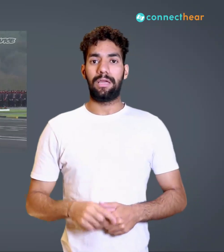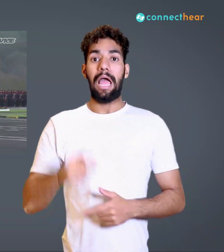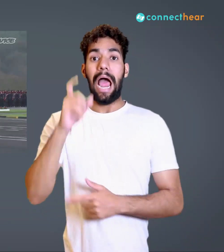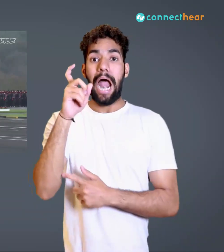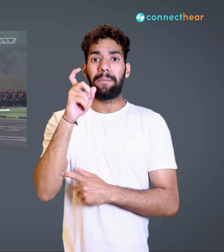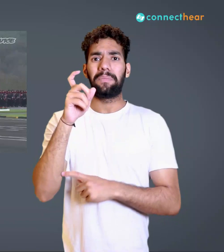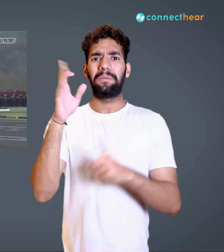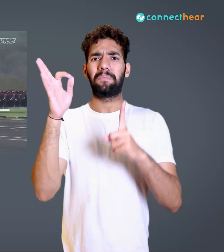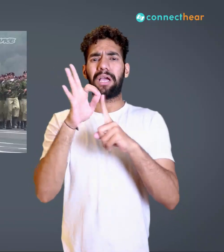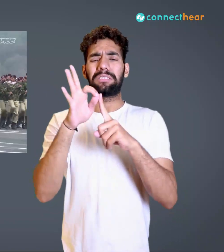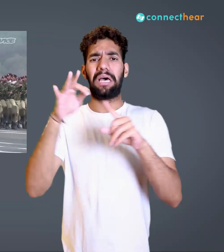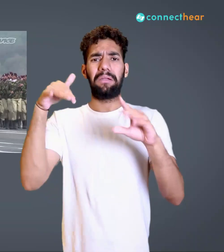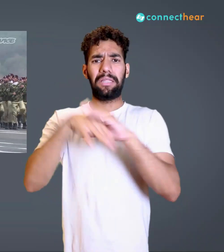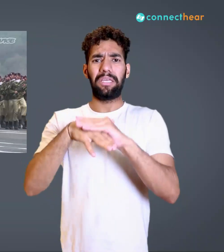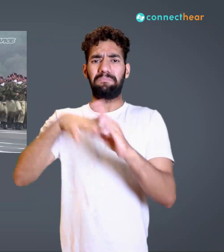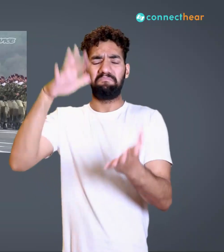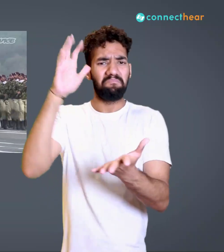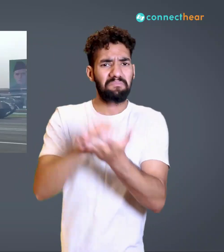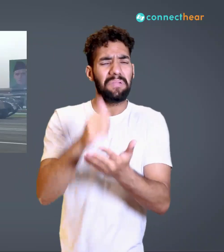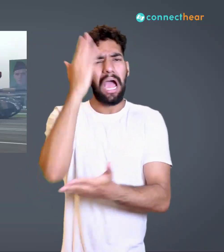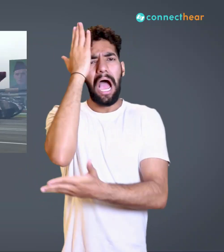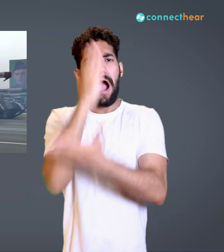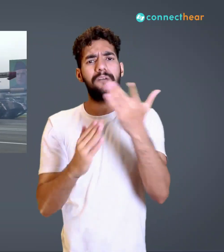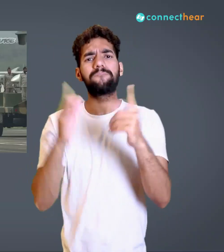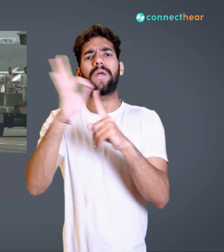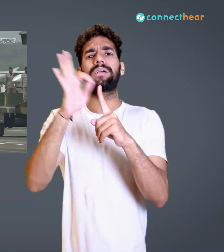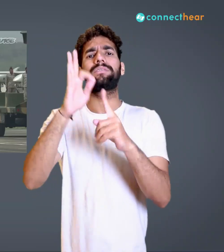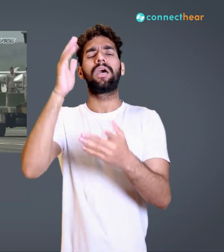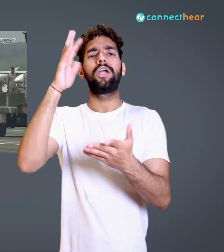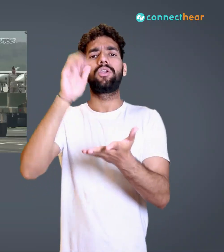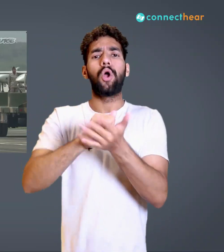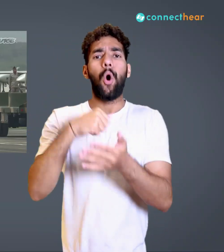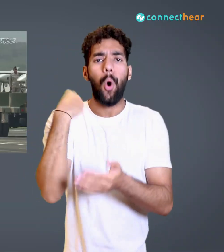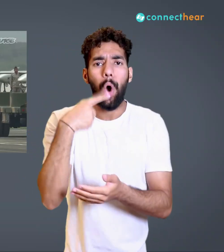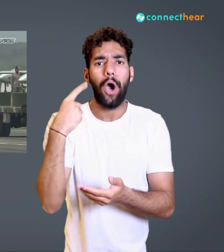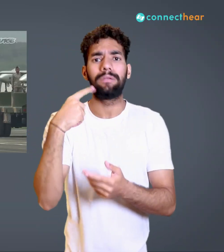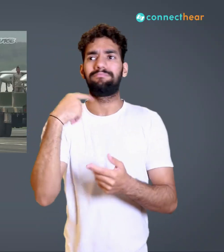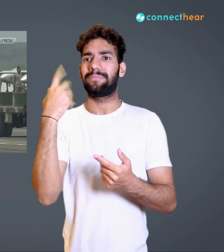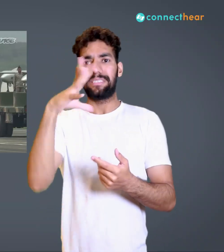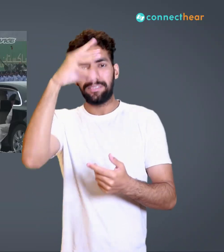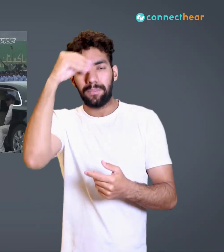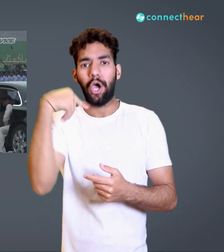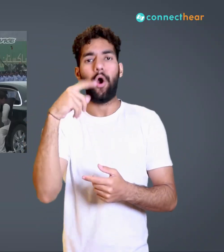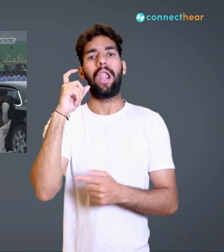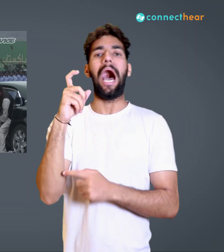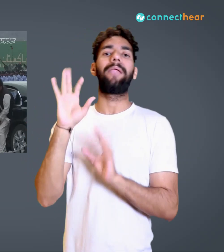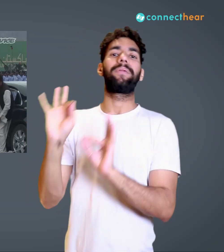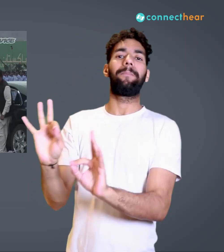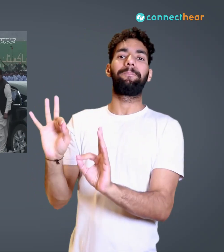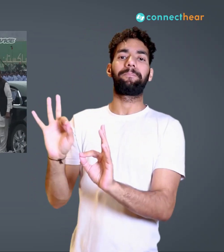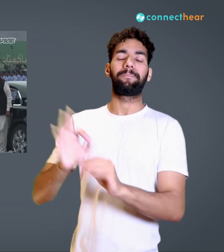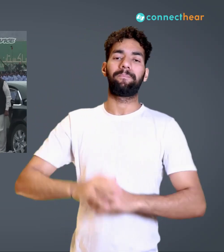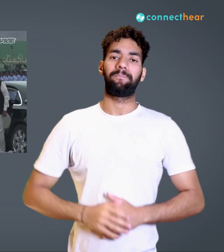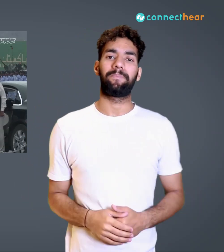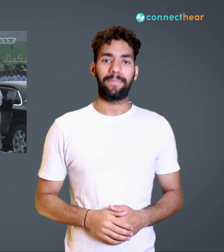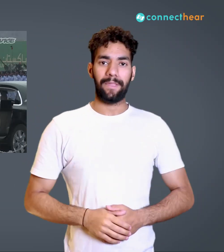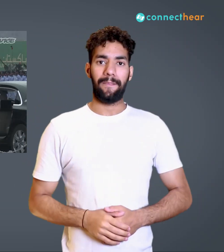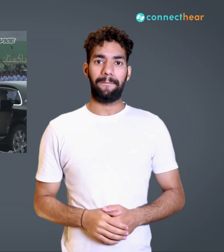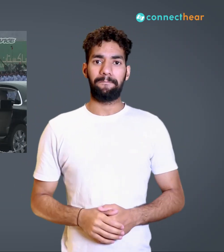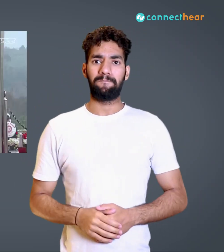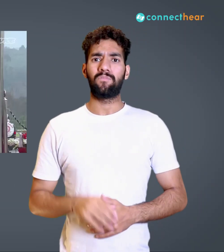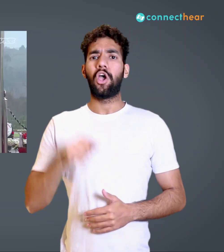The army has ruled Pakistan for half the country's existence, and critics accuse them of still pulling the strings in the country's